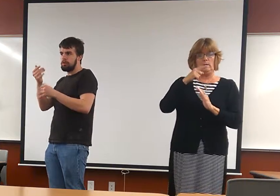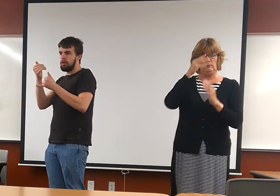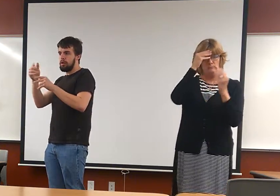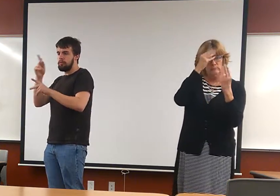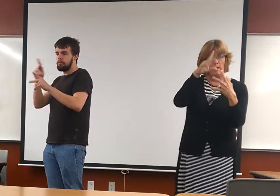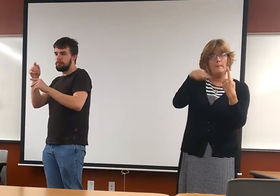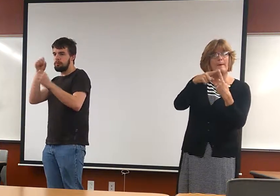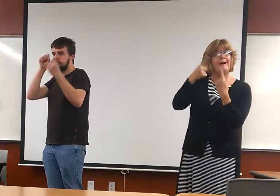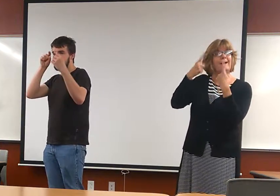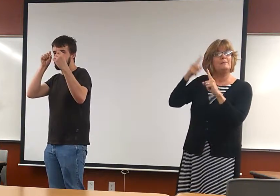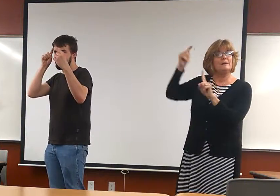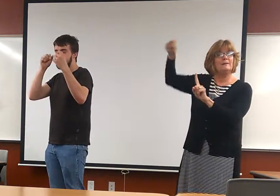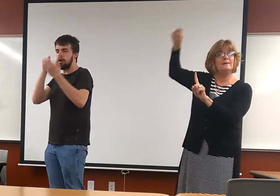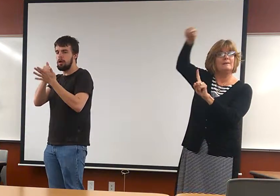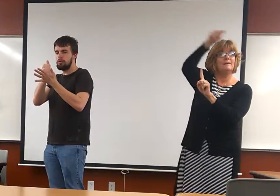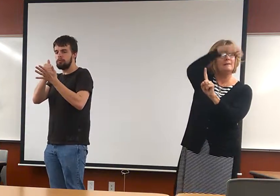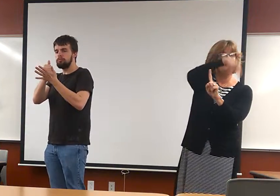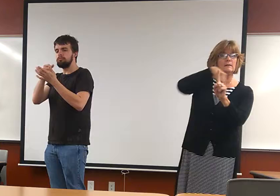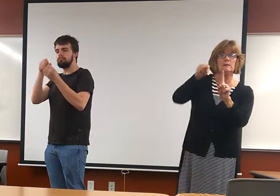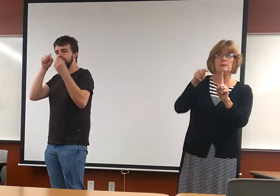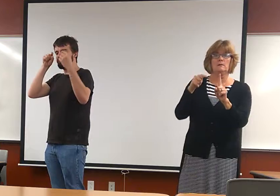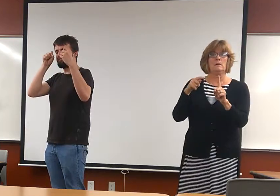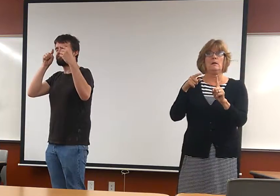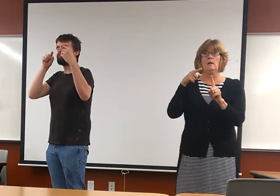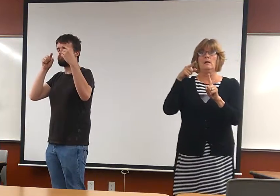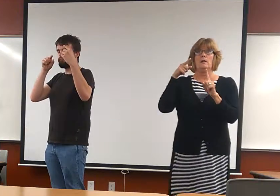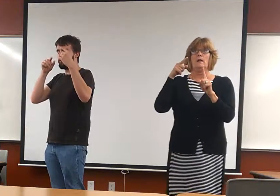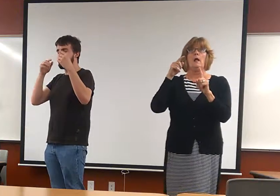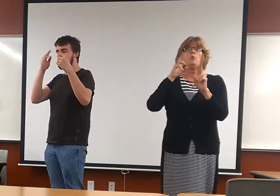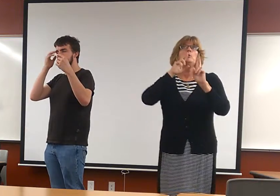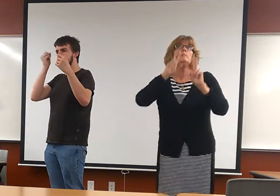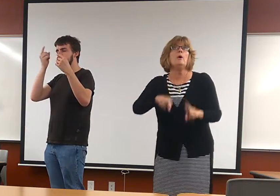their responses to what is being communicated, and their environment.